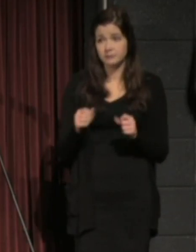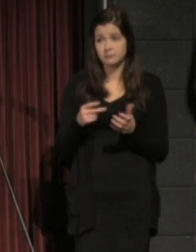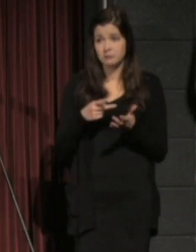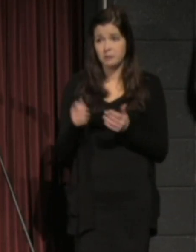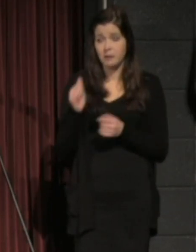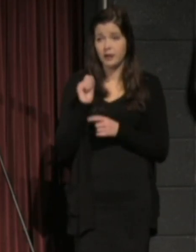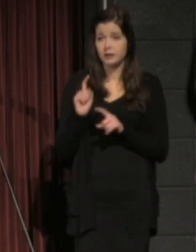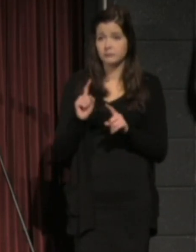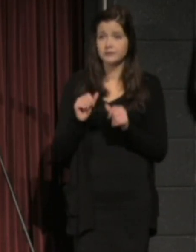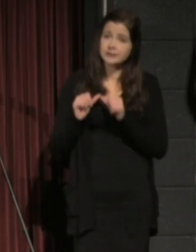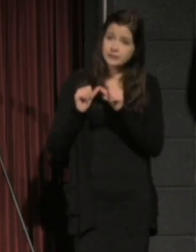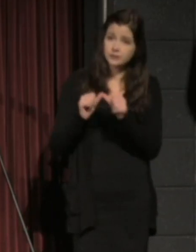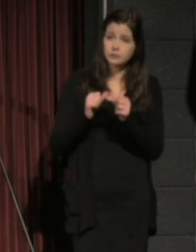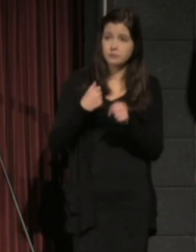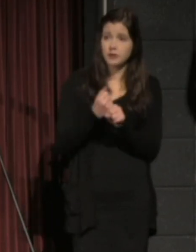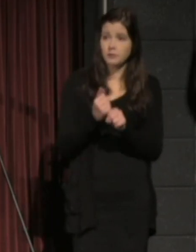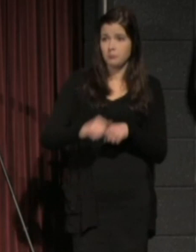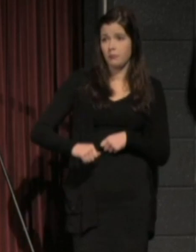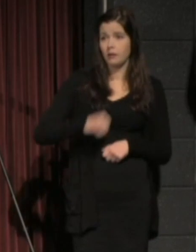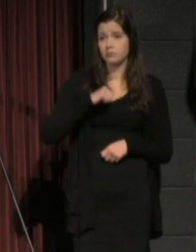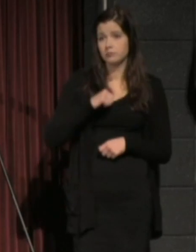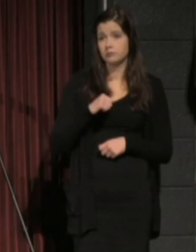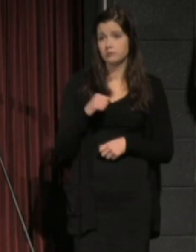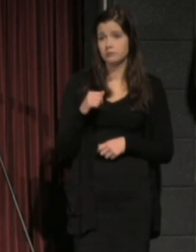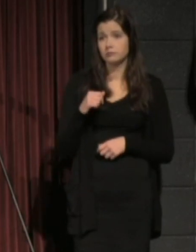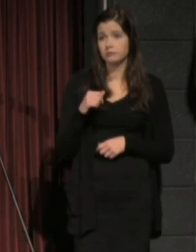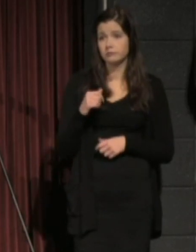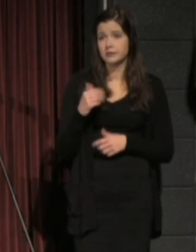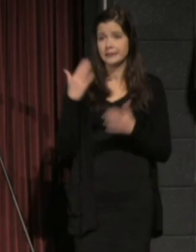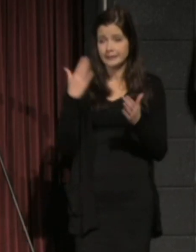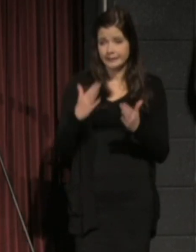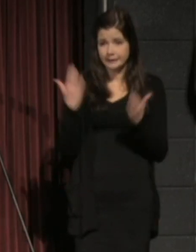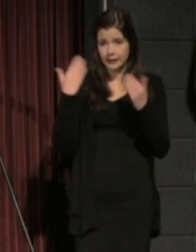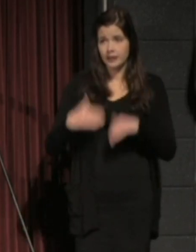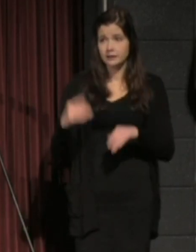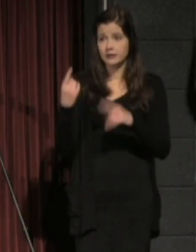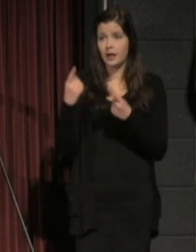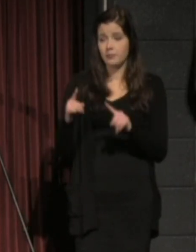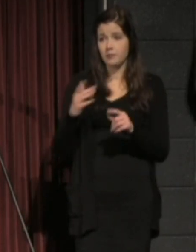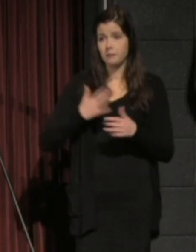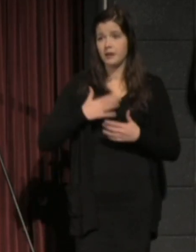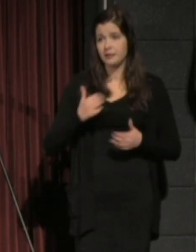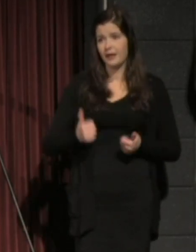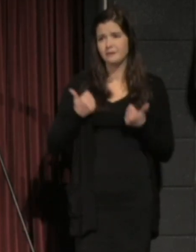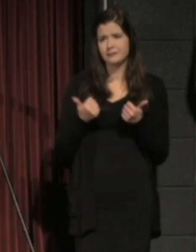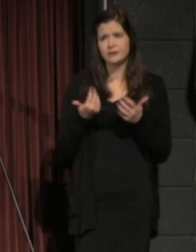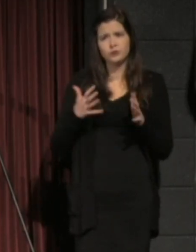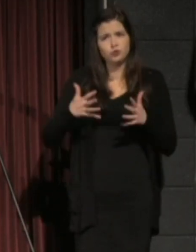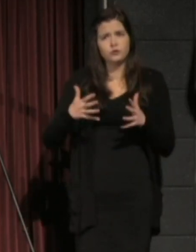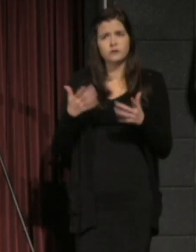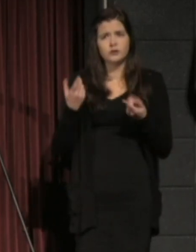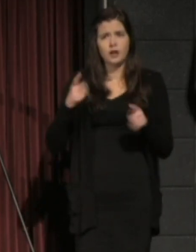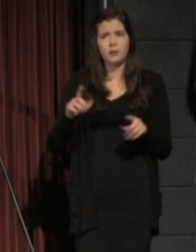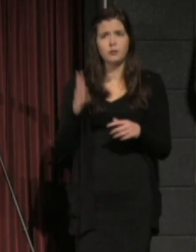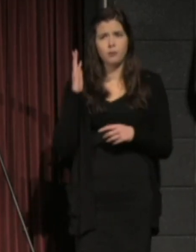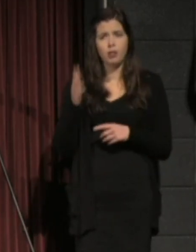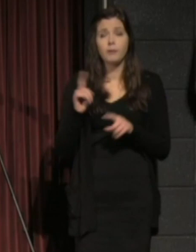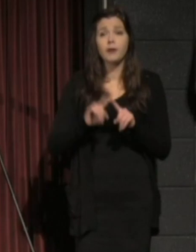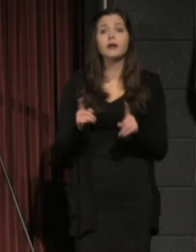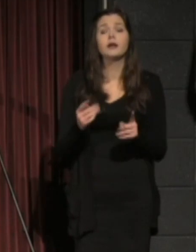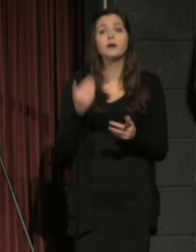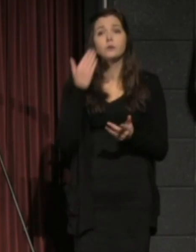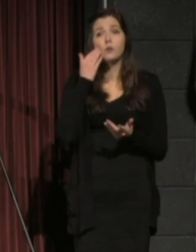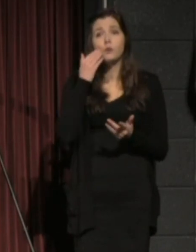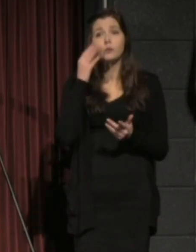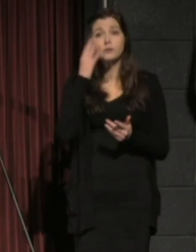to continue to make them proud. As I look to the next chapter in my life, I am nervous for what is to come. However, I know that because